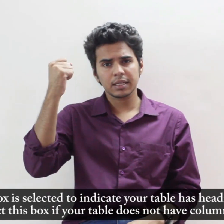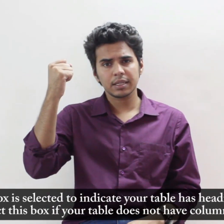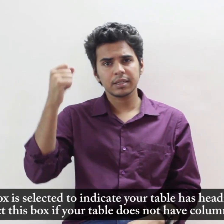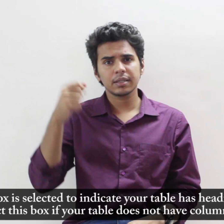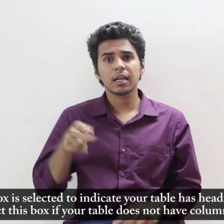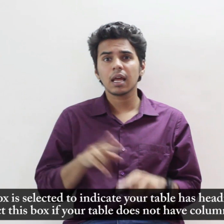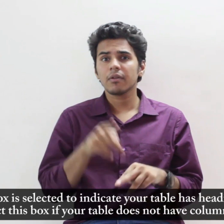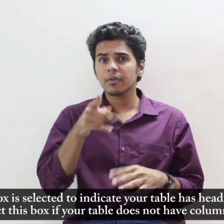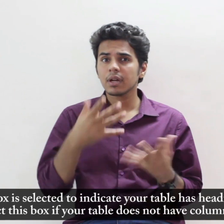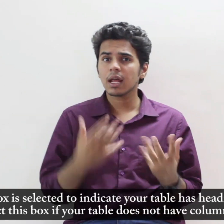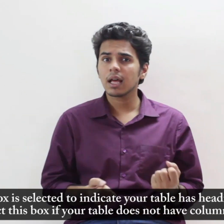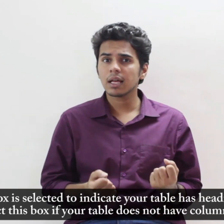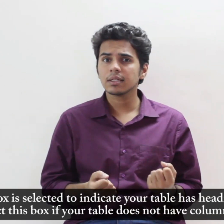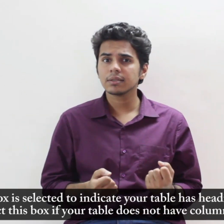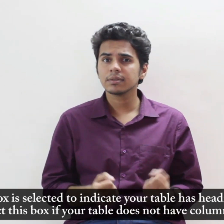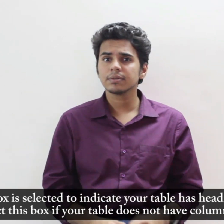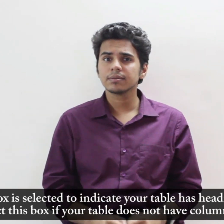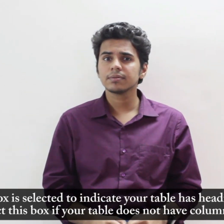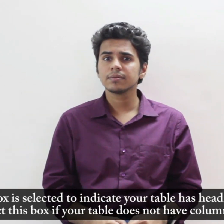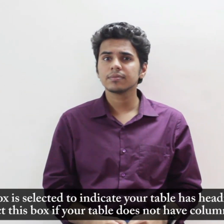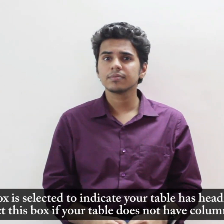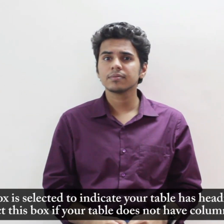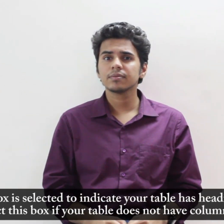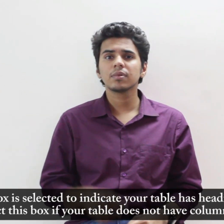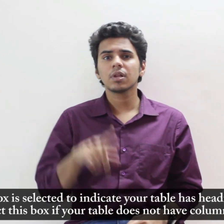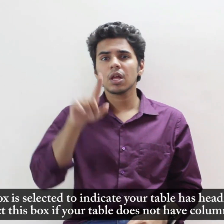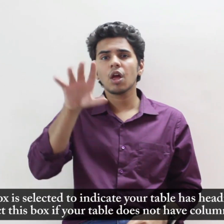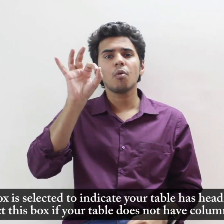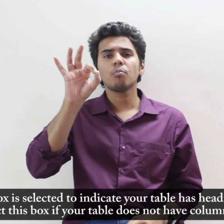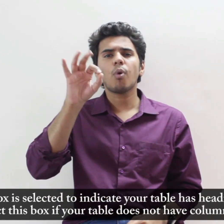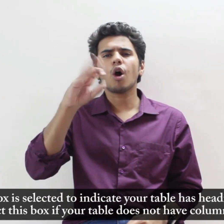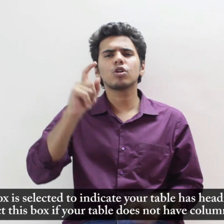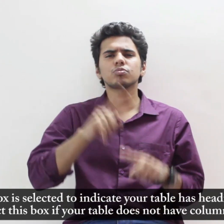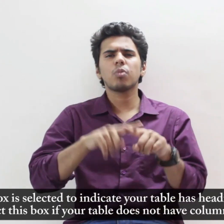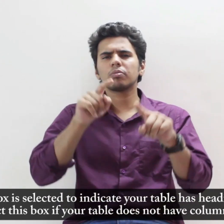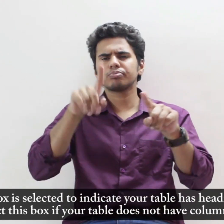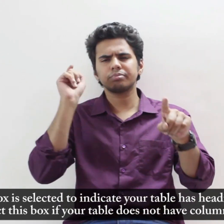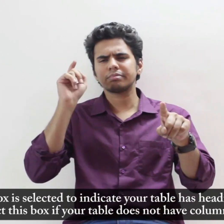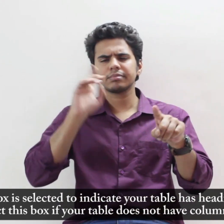deselect this box if your table does not have column headings.